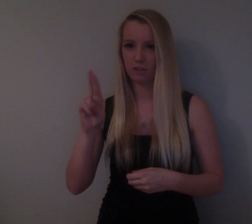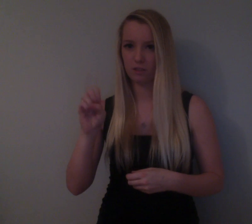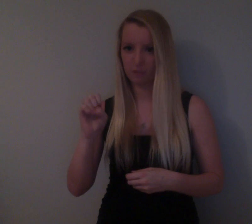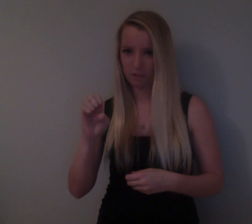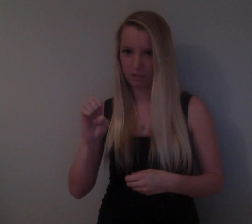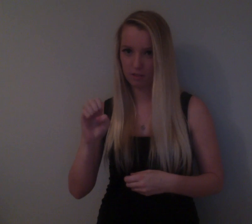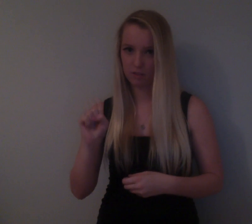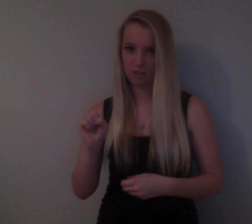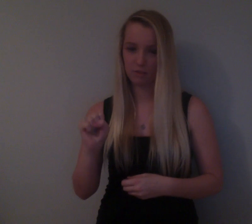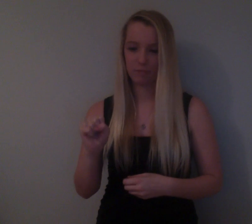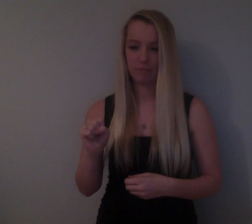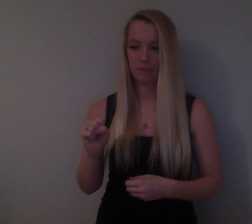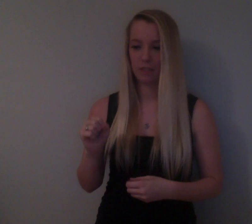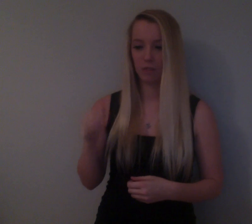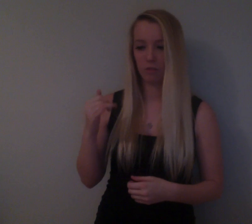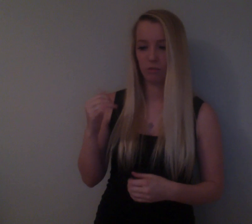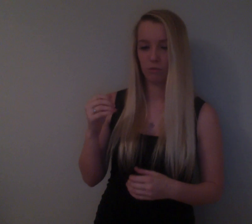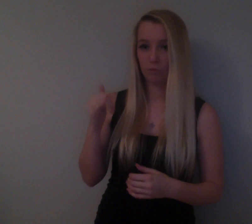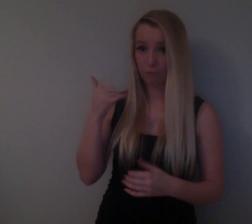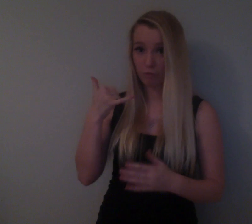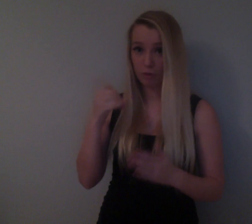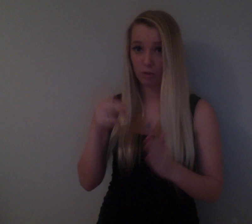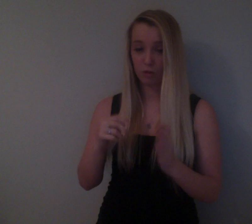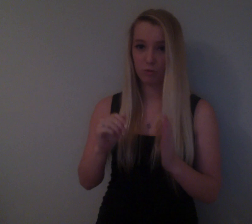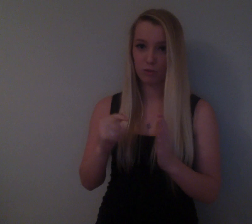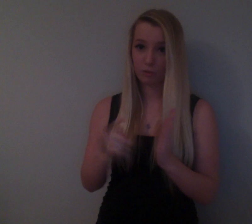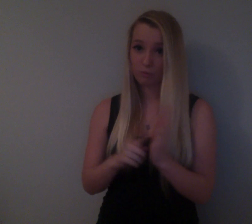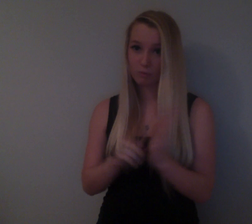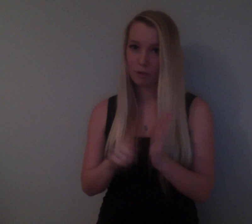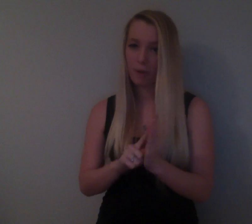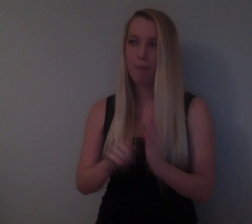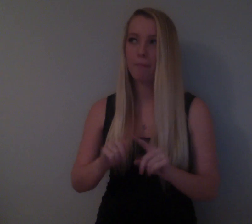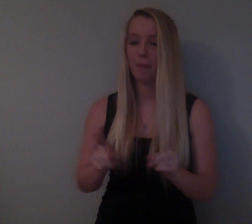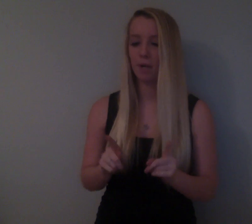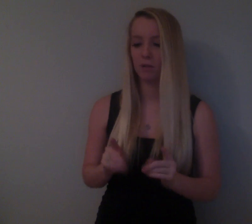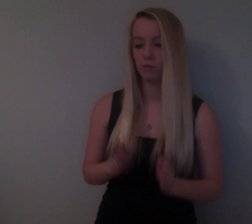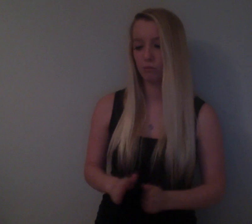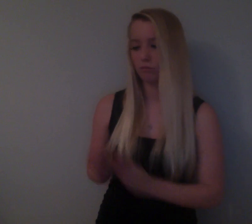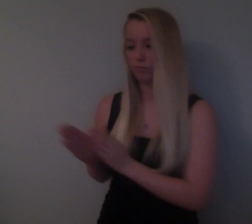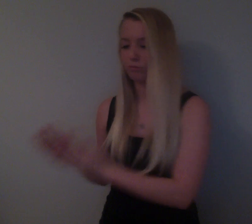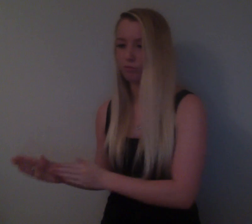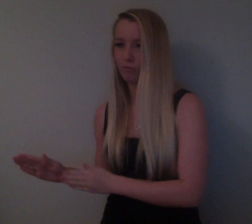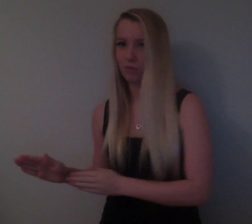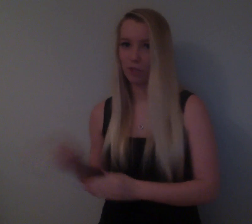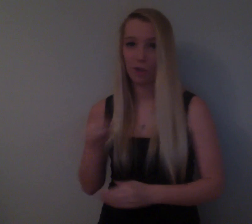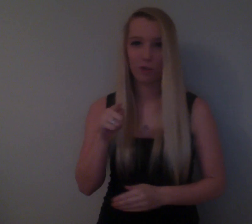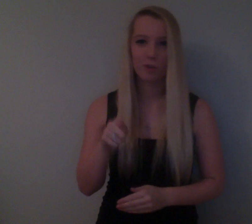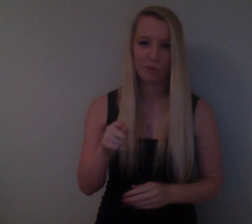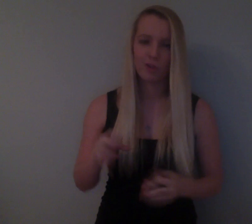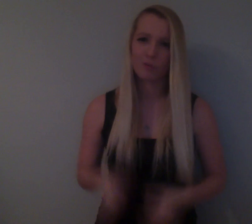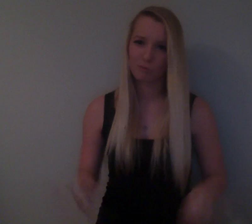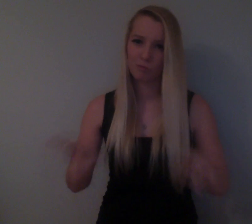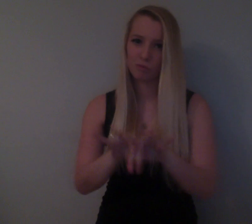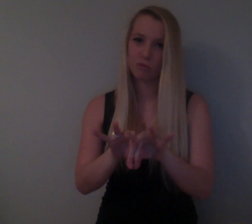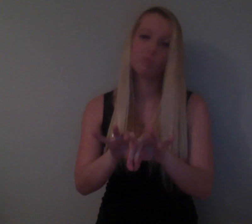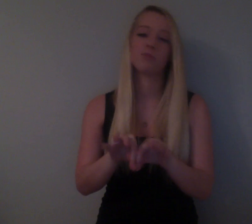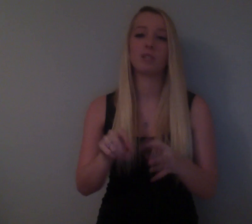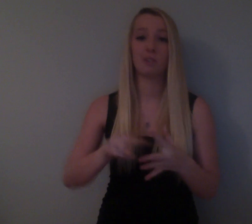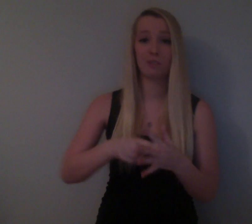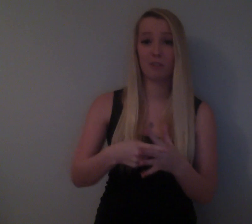phone because you're more important. So, okay, let's start at the 5. So we start at the 5,